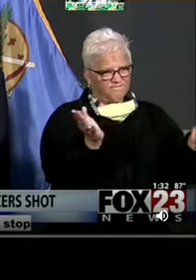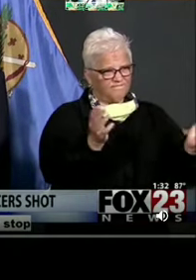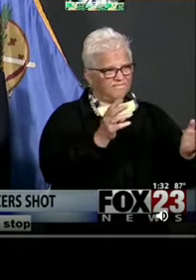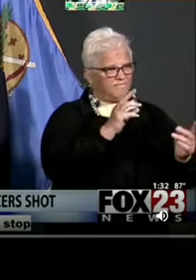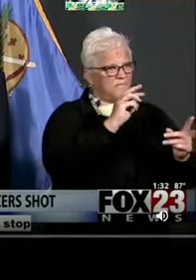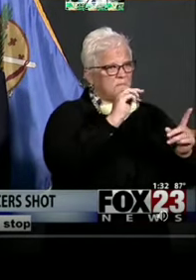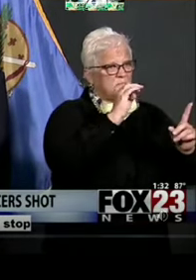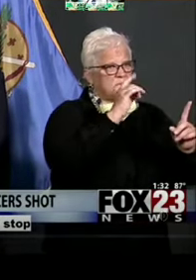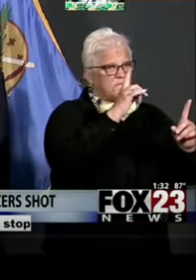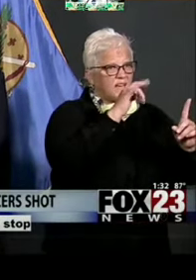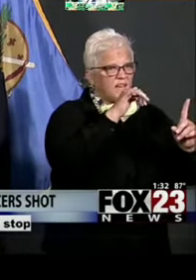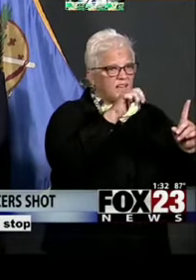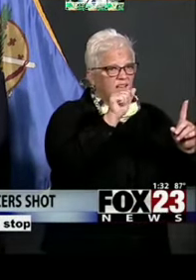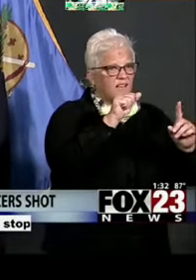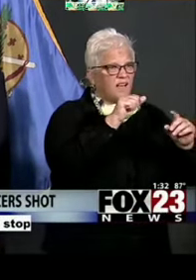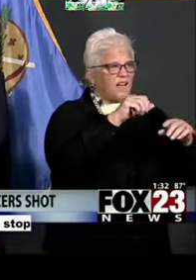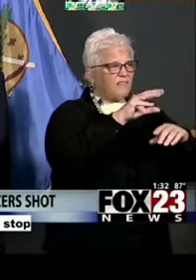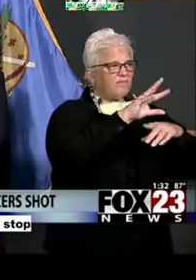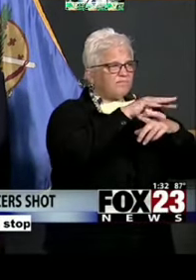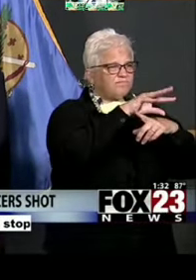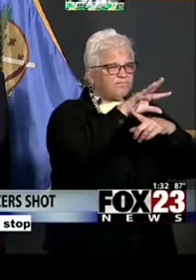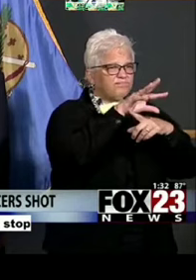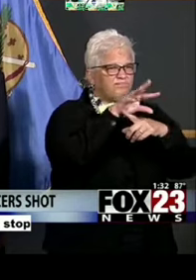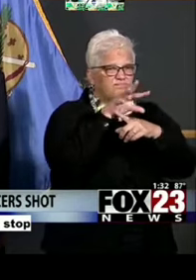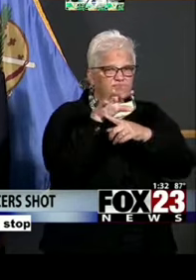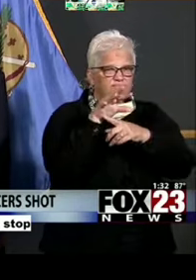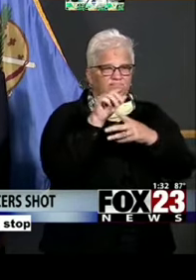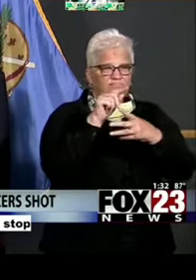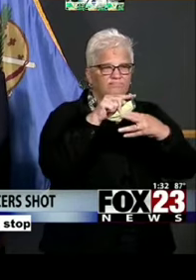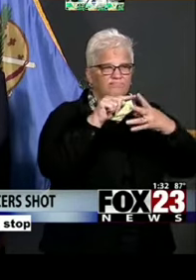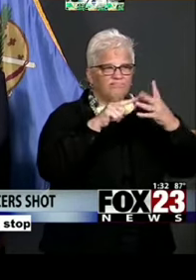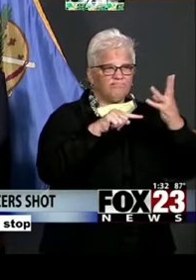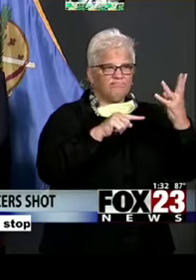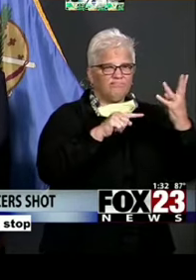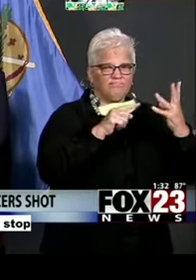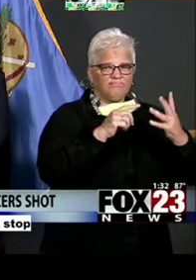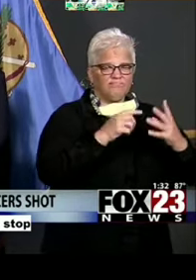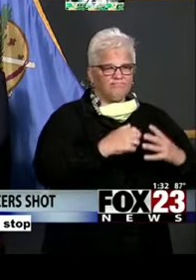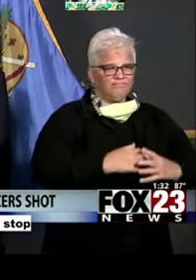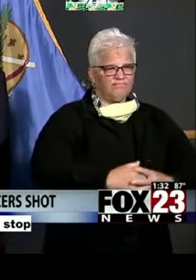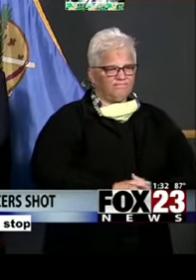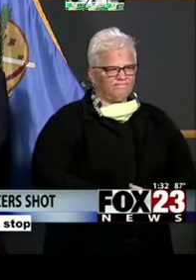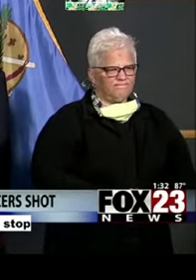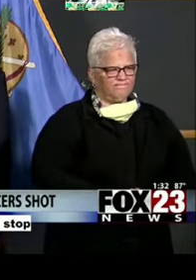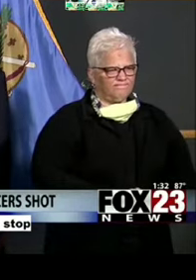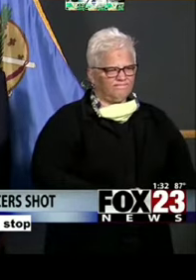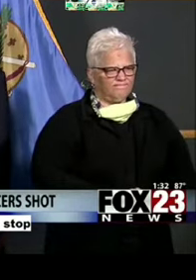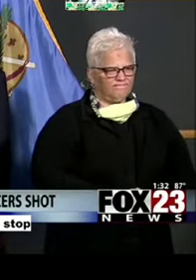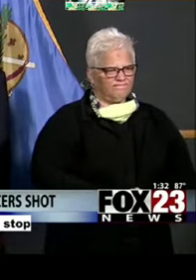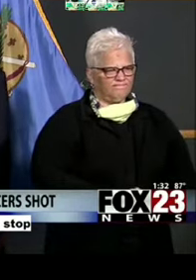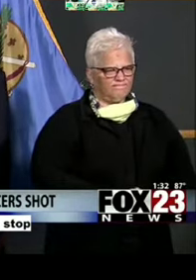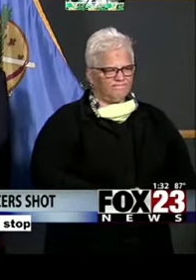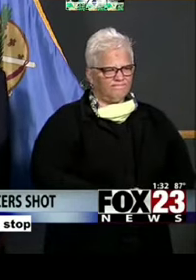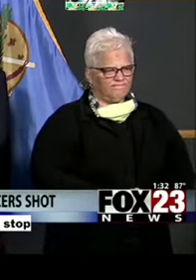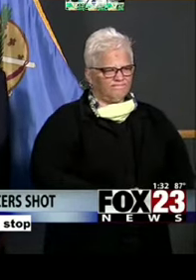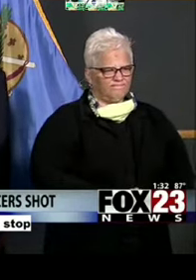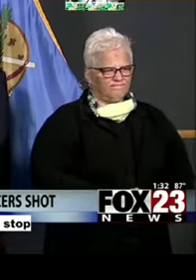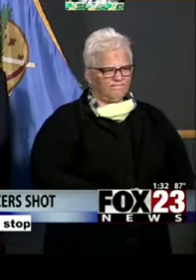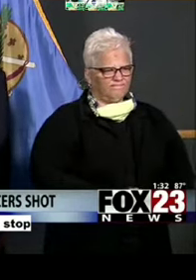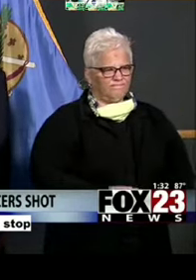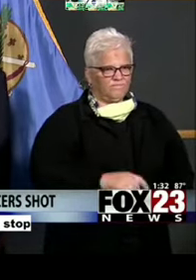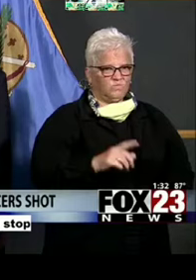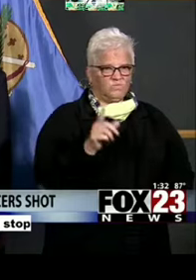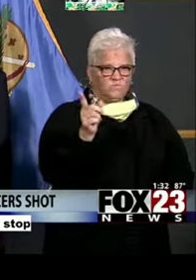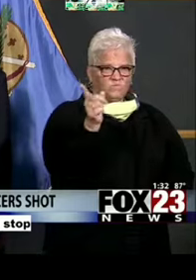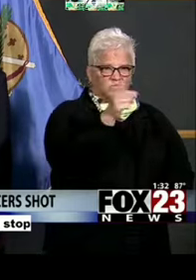condition. David Anthony Ware and Matt Hall are both in custody after SGT Johnson and Officer Zarkeshan were shot during a